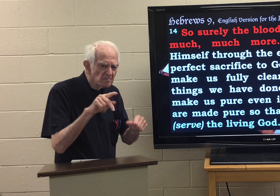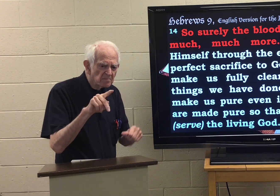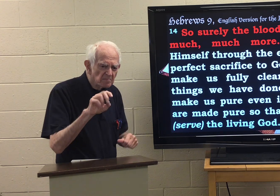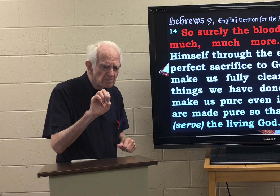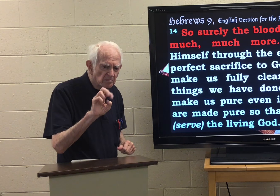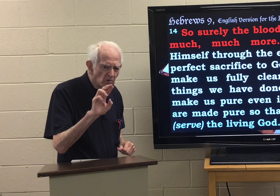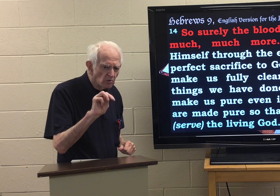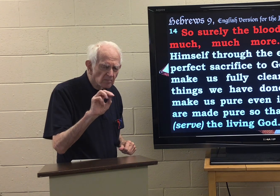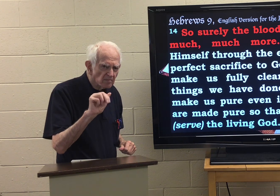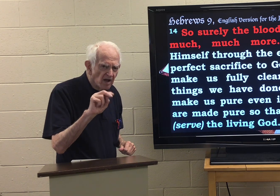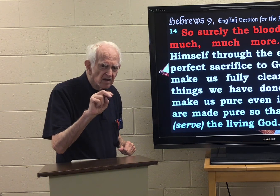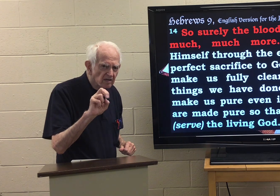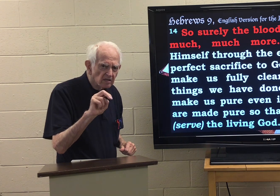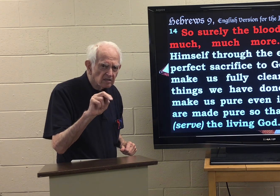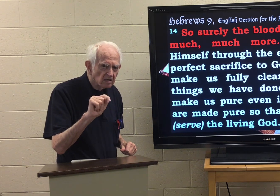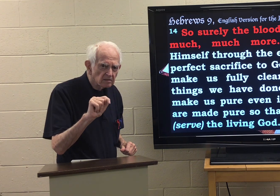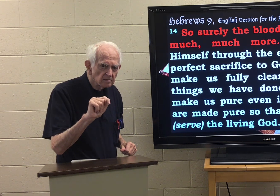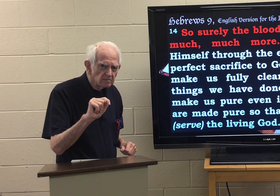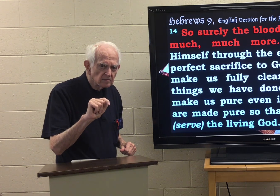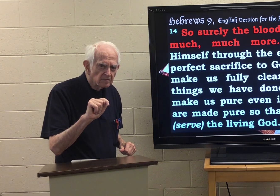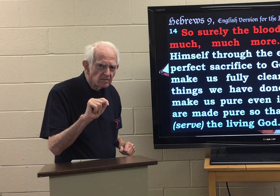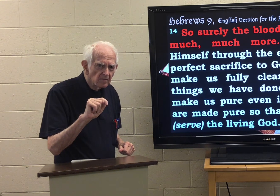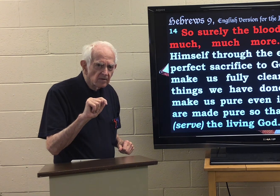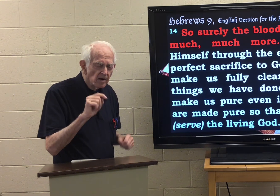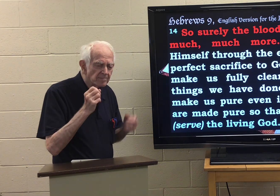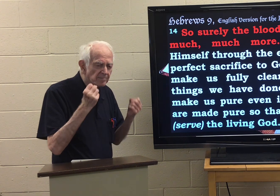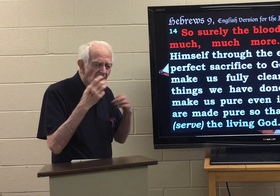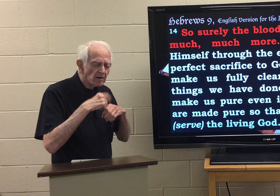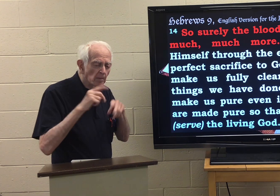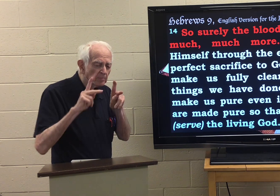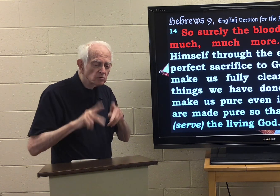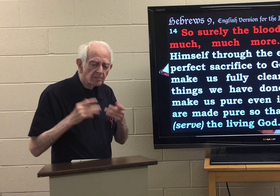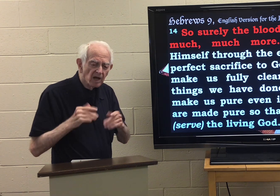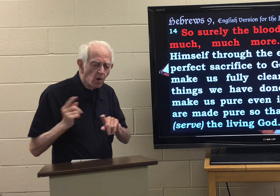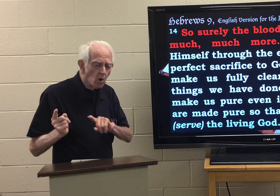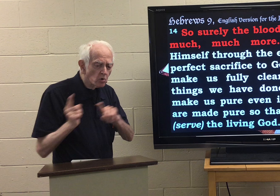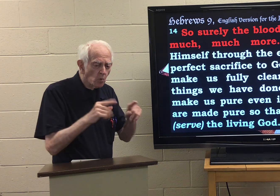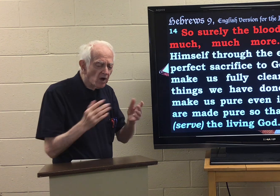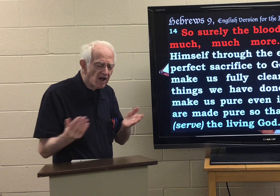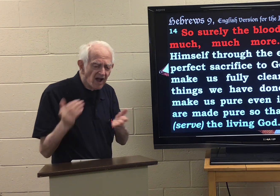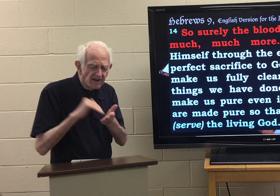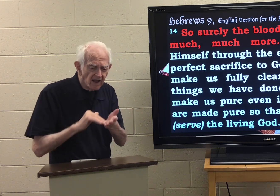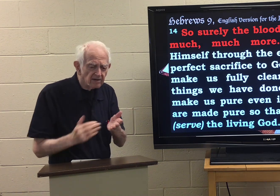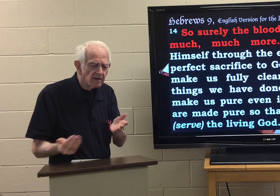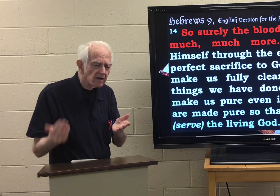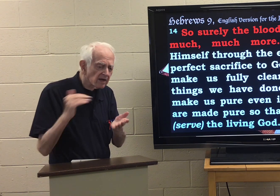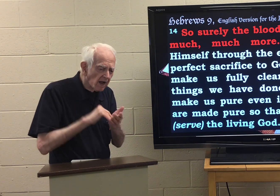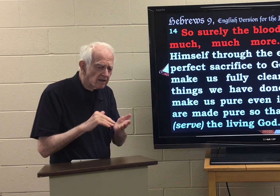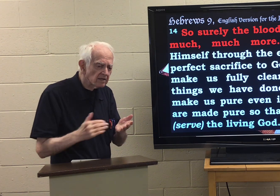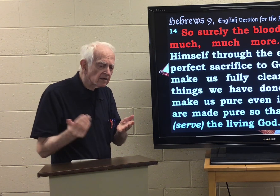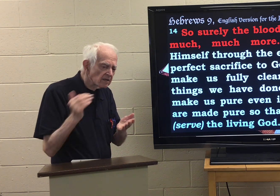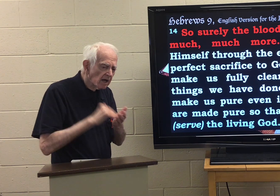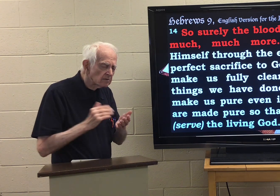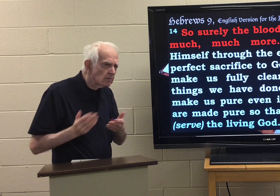didn't continue. It wasn't permanent. Many times a person might go again and again and